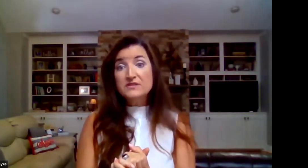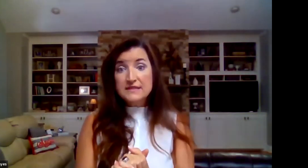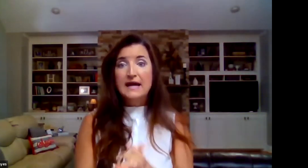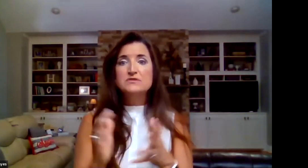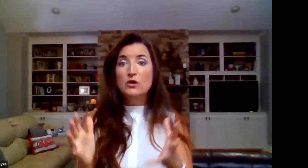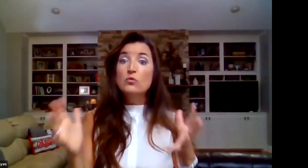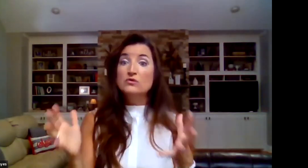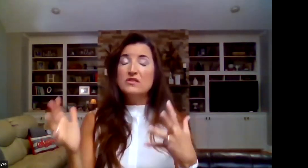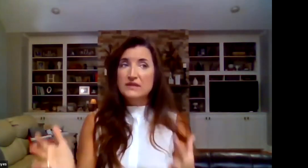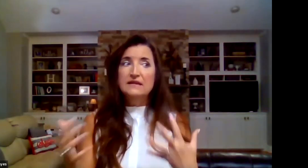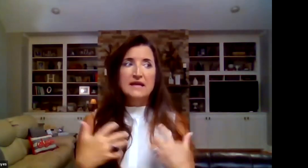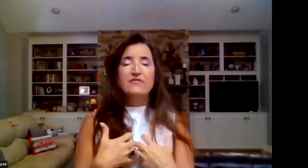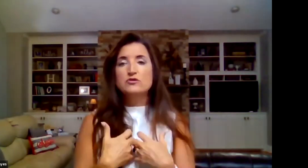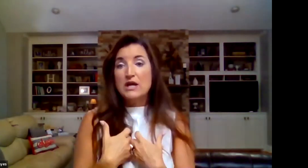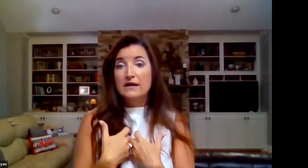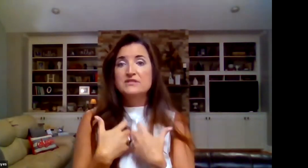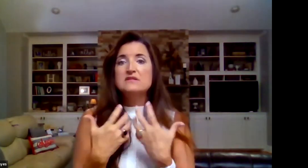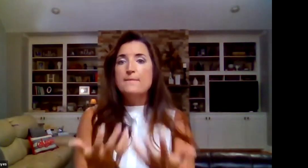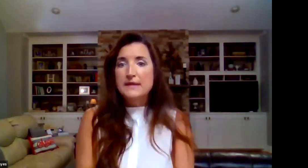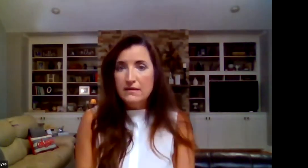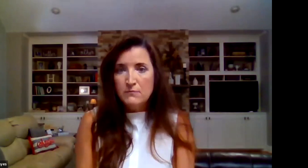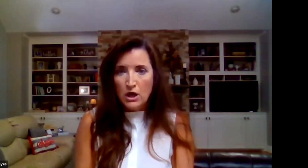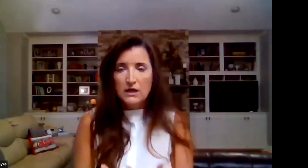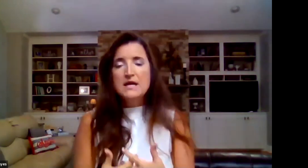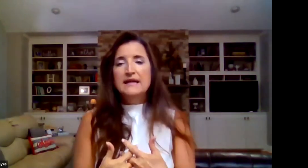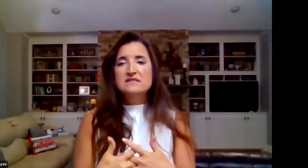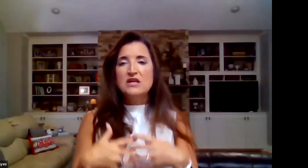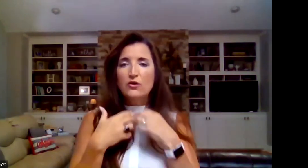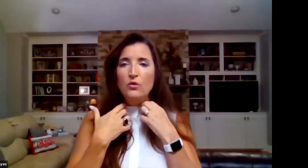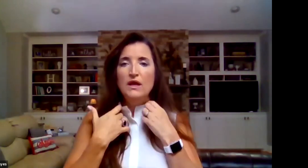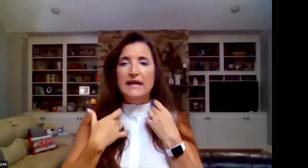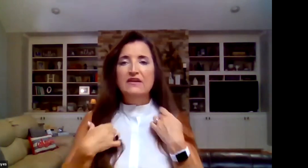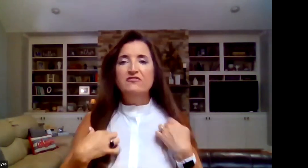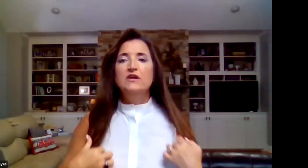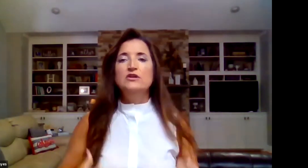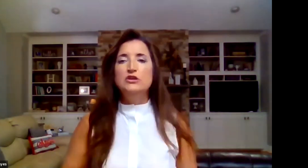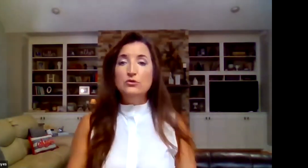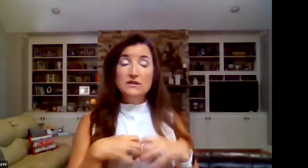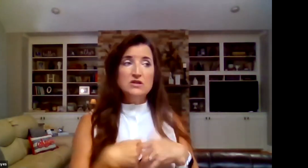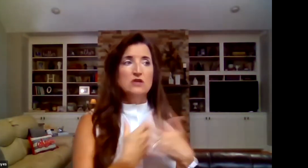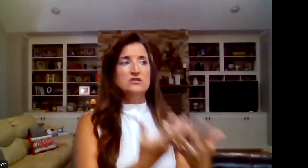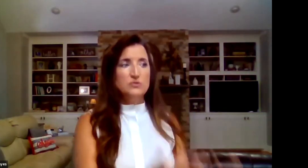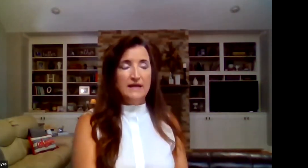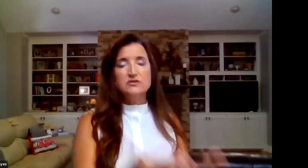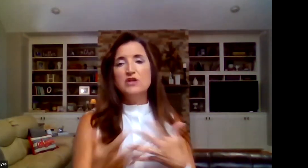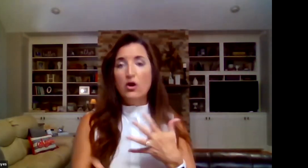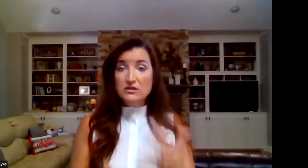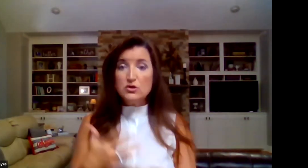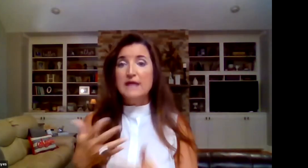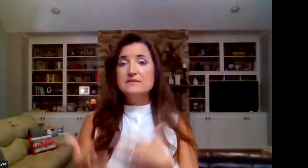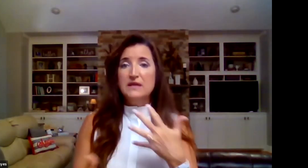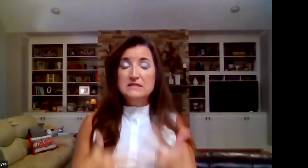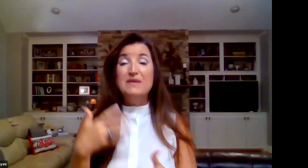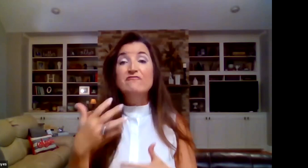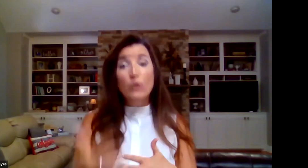Parents oftentimes don't want to think that their child is not meeting the mark. And so if you can talk to the director and y'all